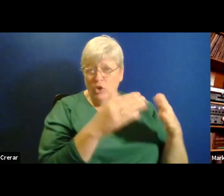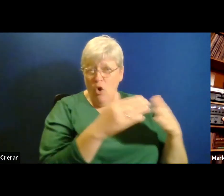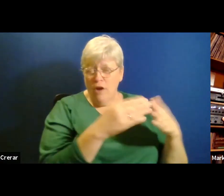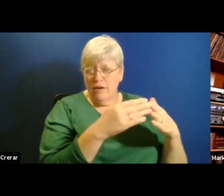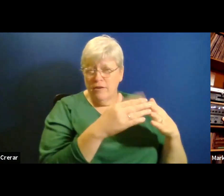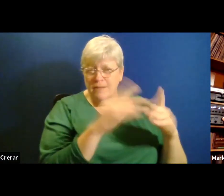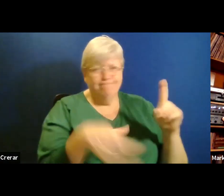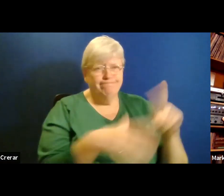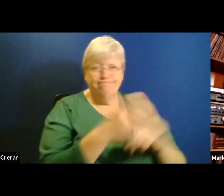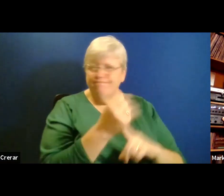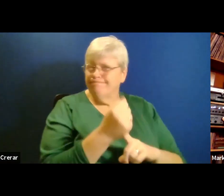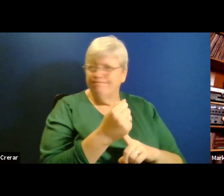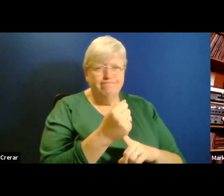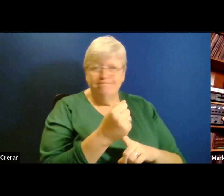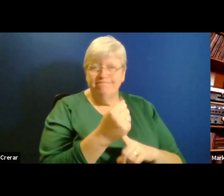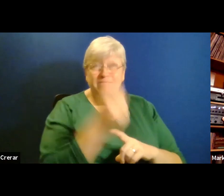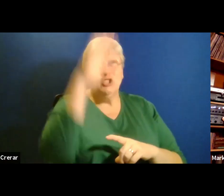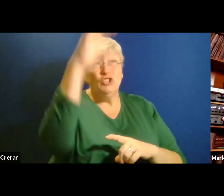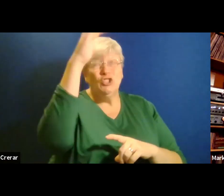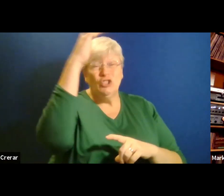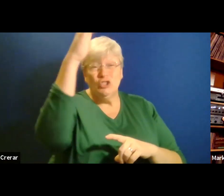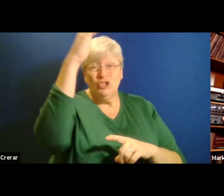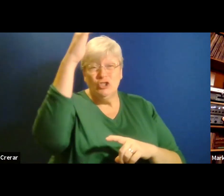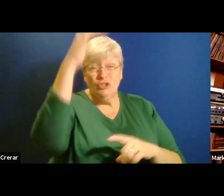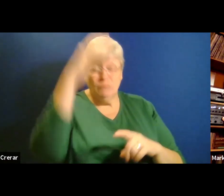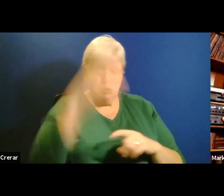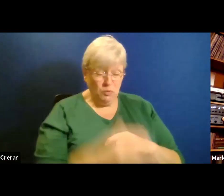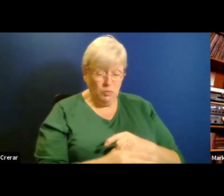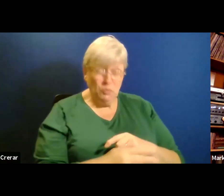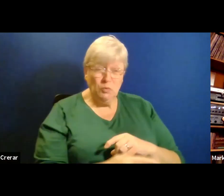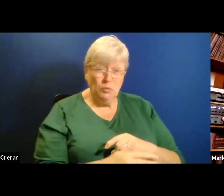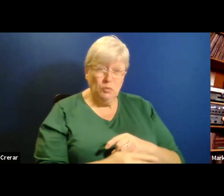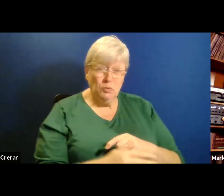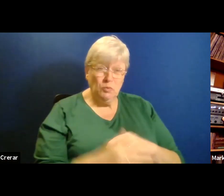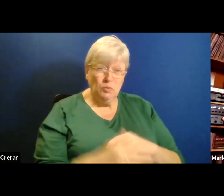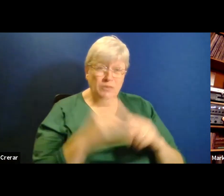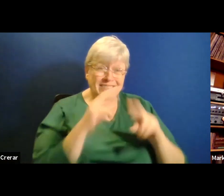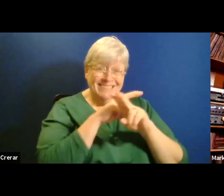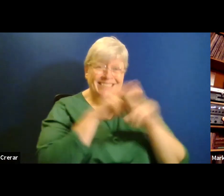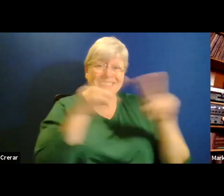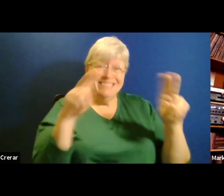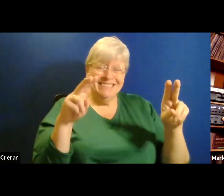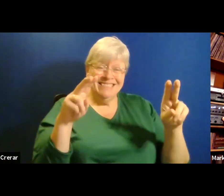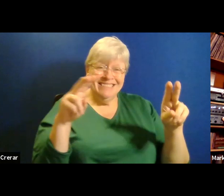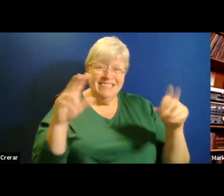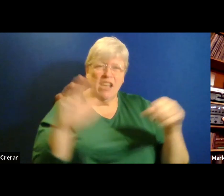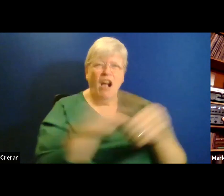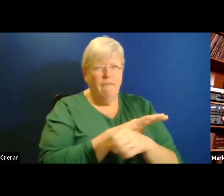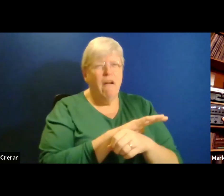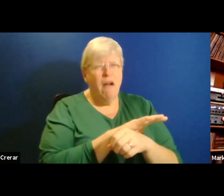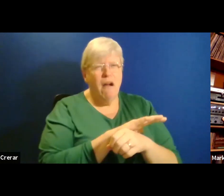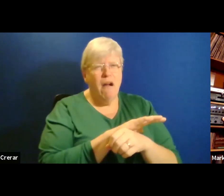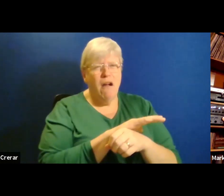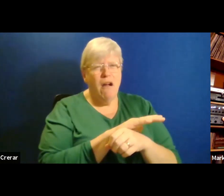those angles overhead and at our feet. Our sights are set on coverage, wall to